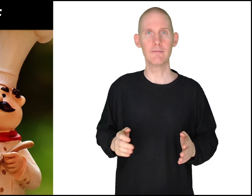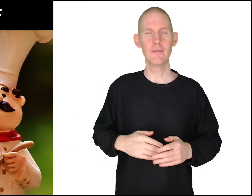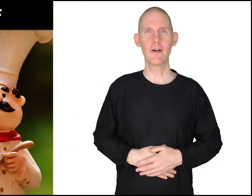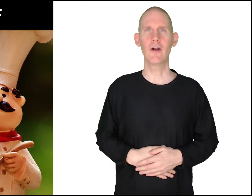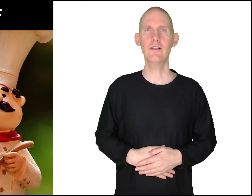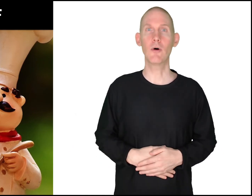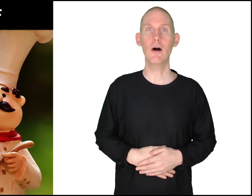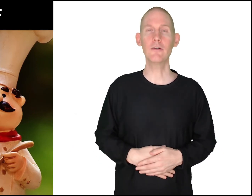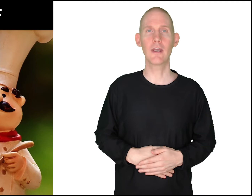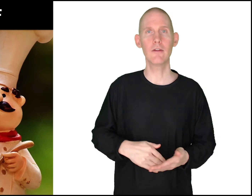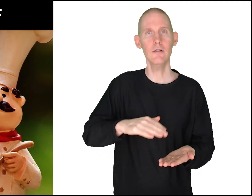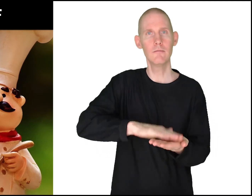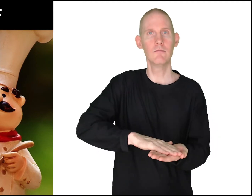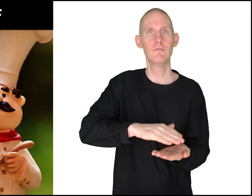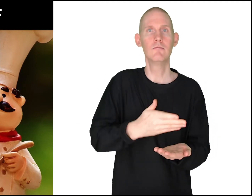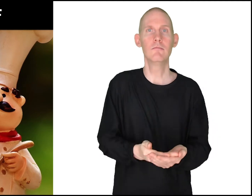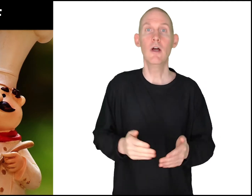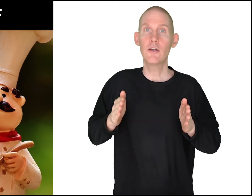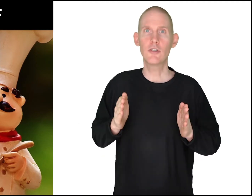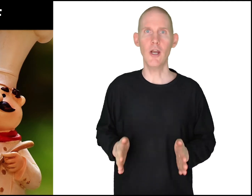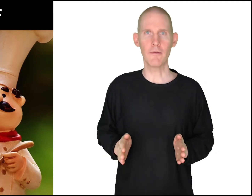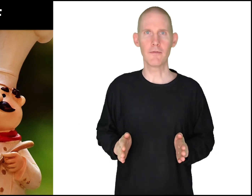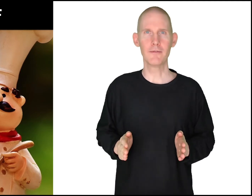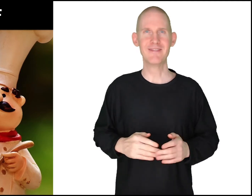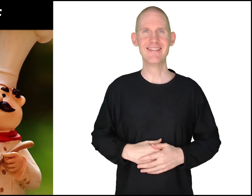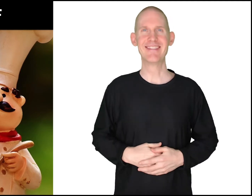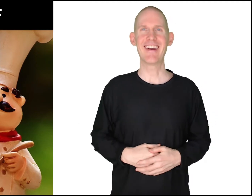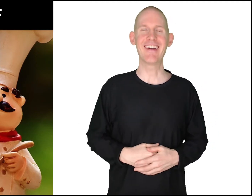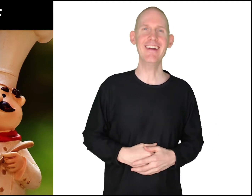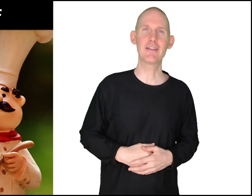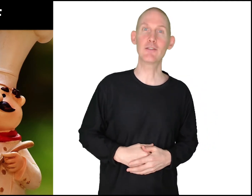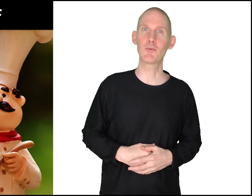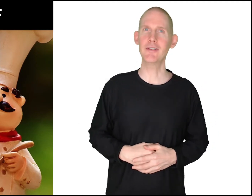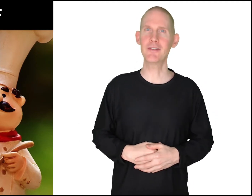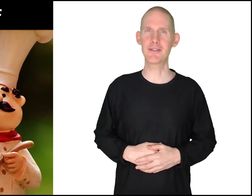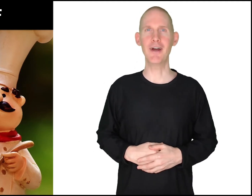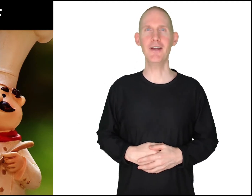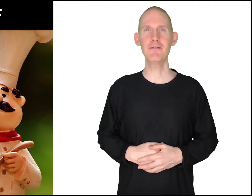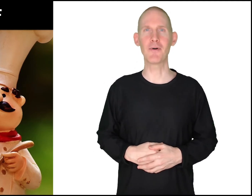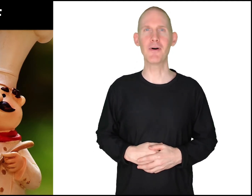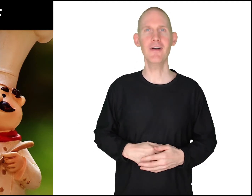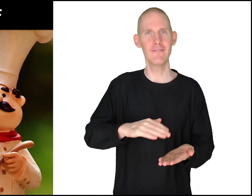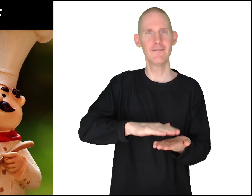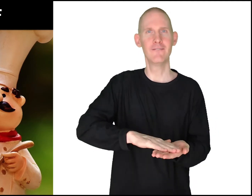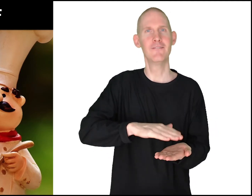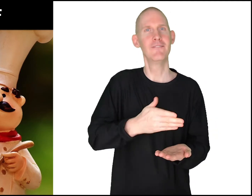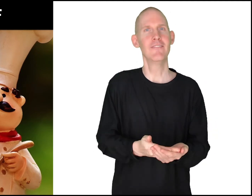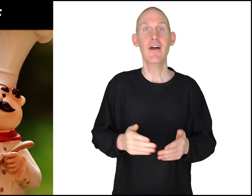all right? So all together, chef. All right, this was the sign for